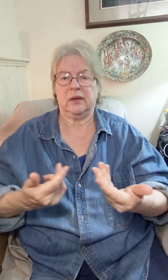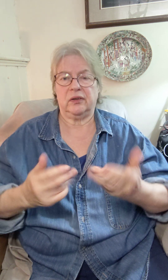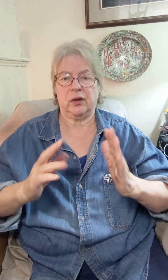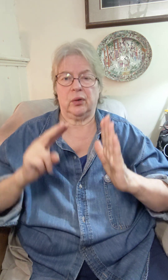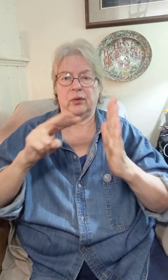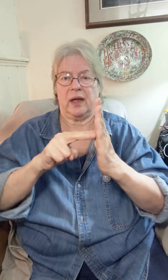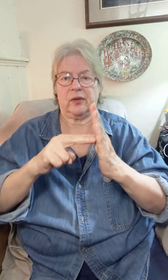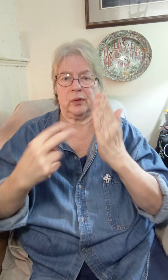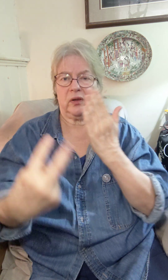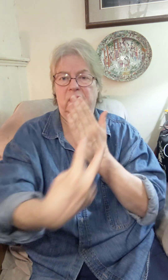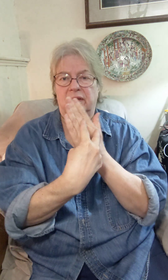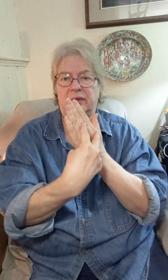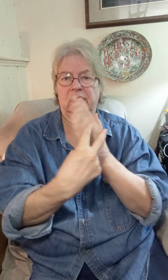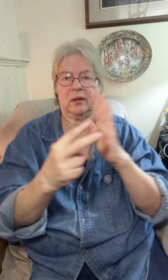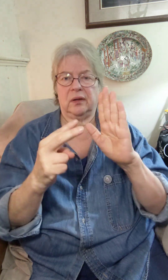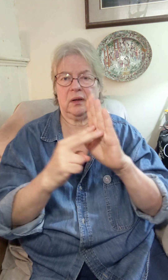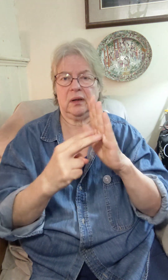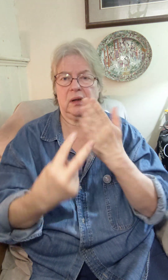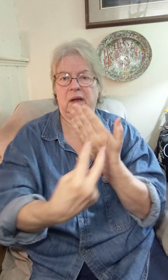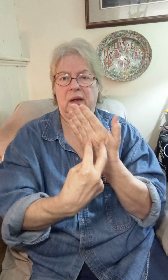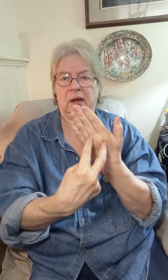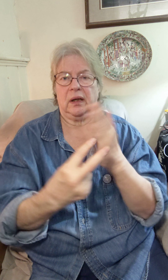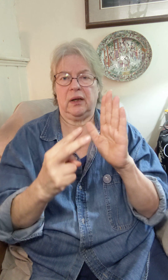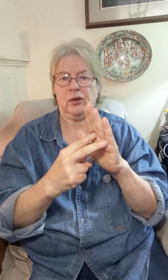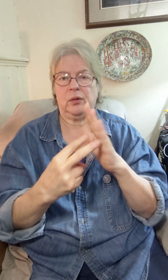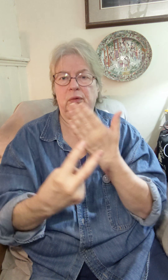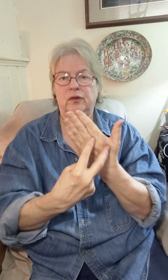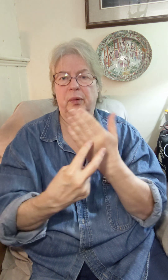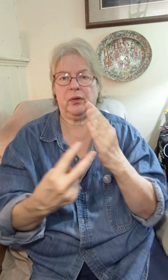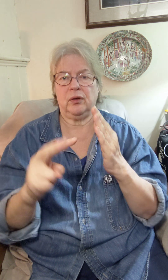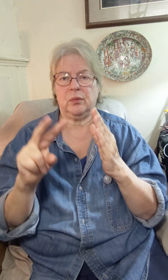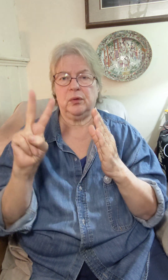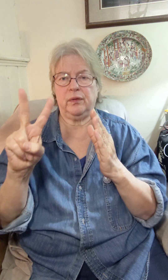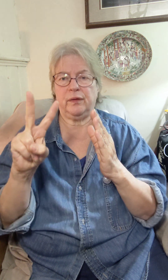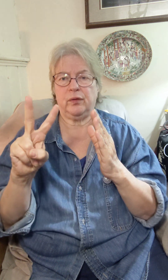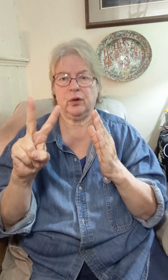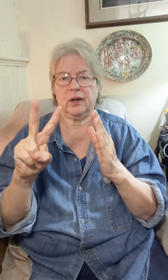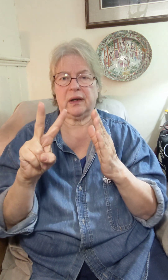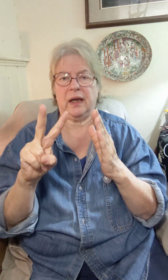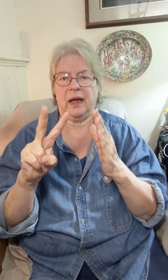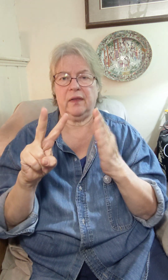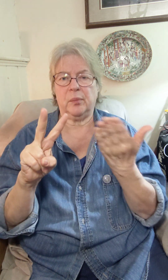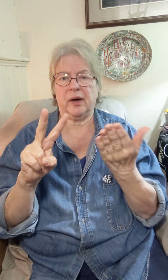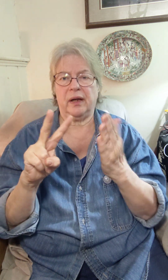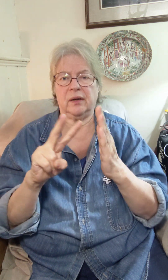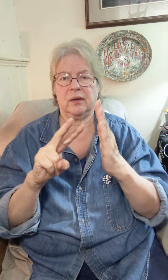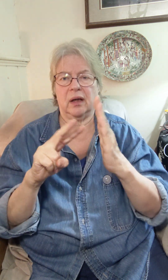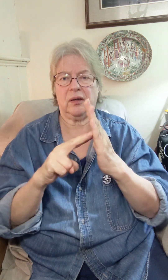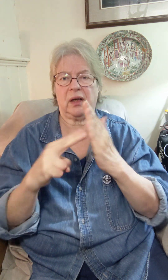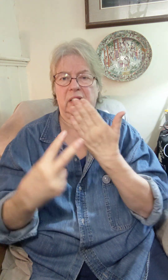So that's what this is. And you can move both. You can move the fork and the bread. I kind of do